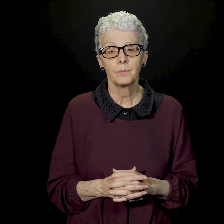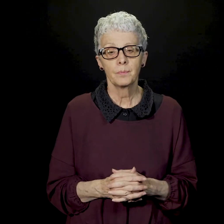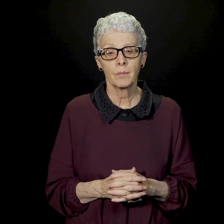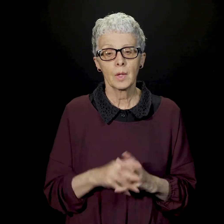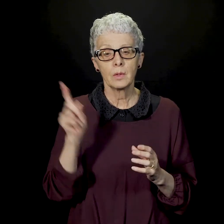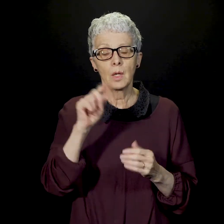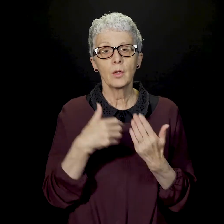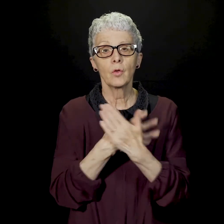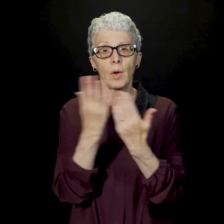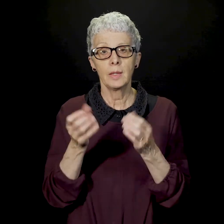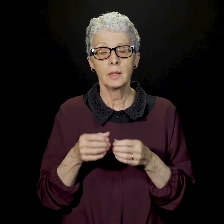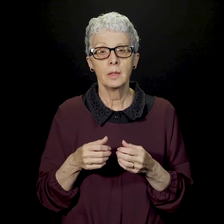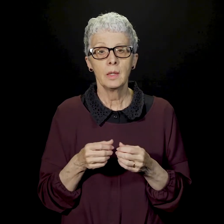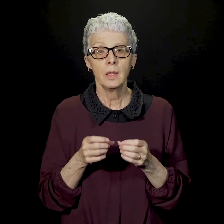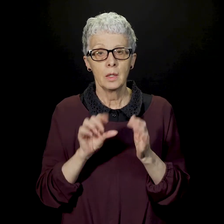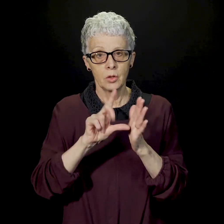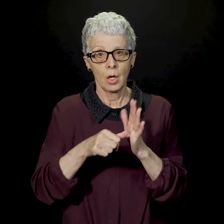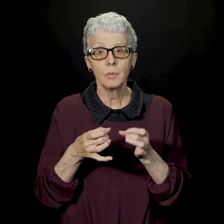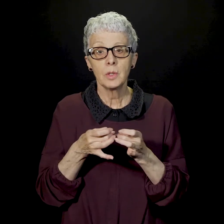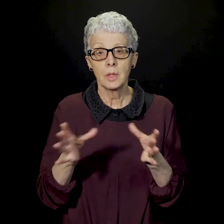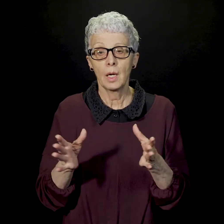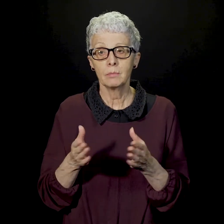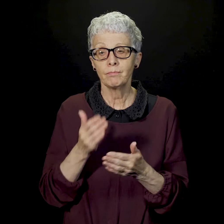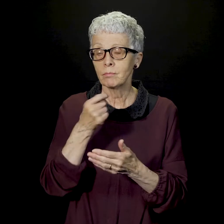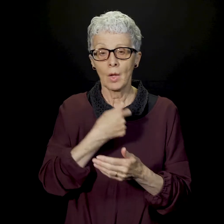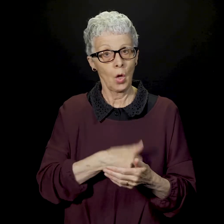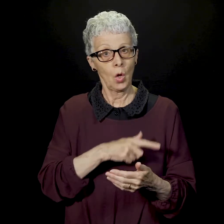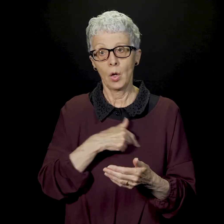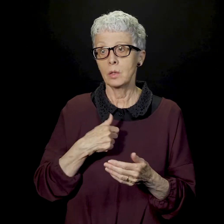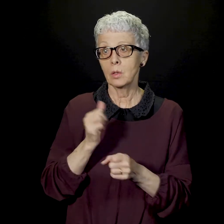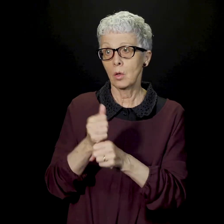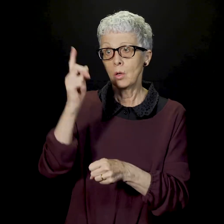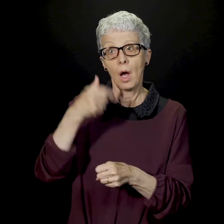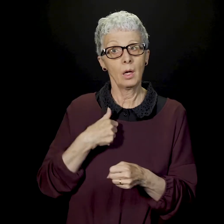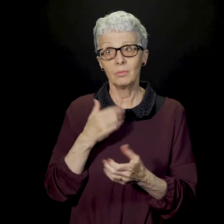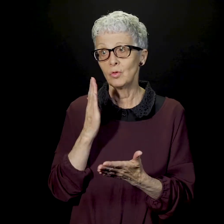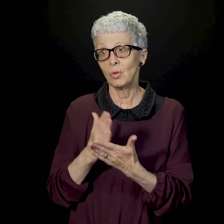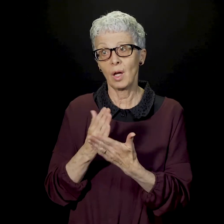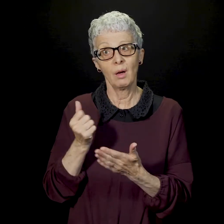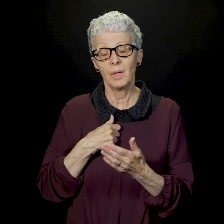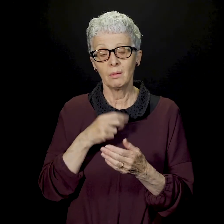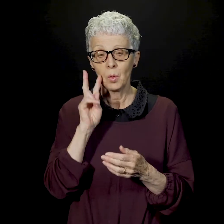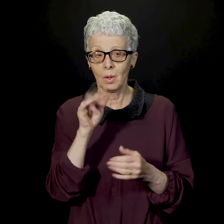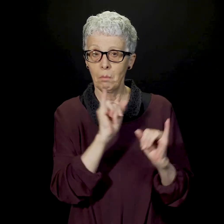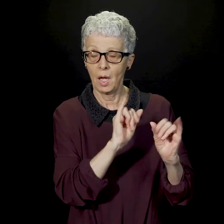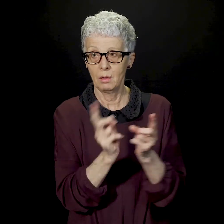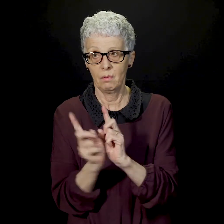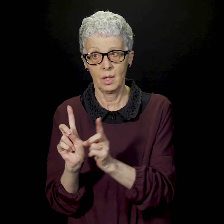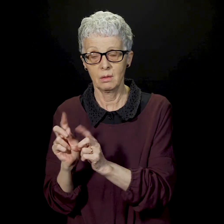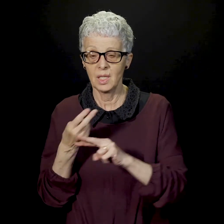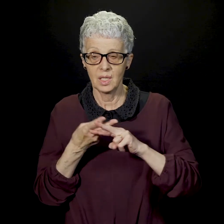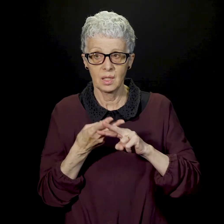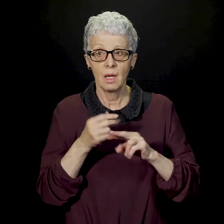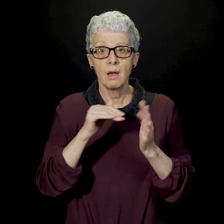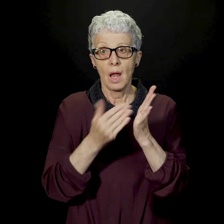today's a great day to start and say to God, honestly, God, I've been settling for normal. God,